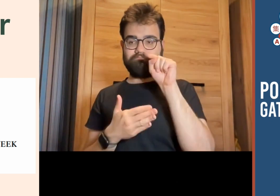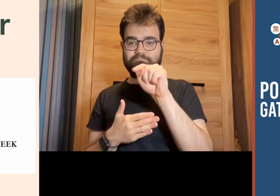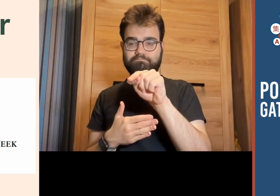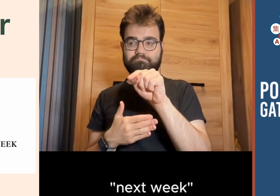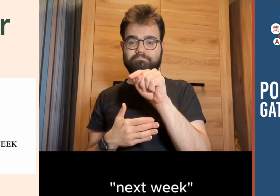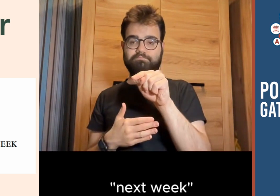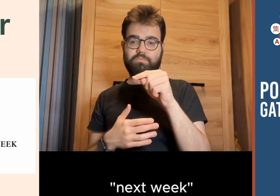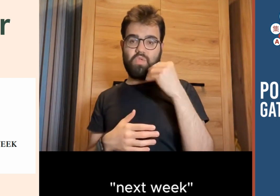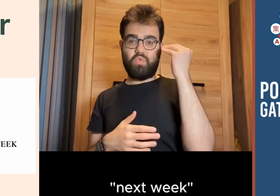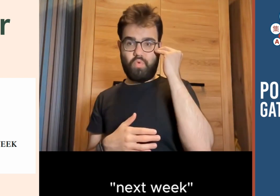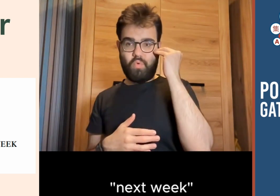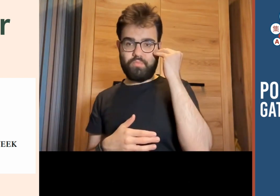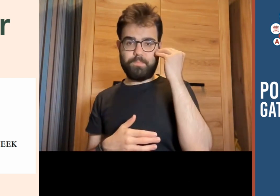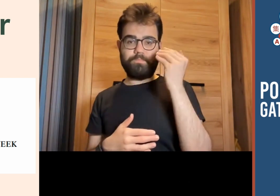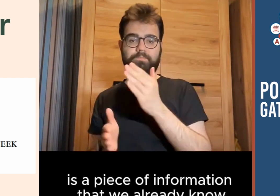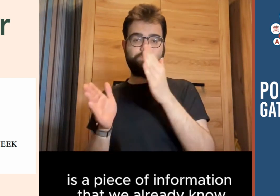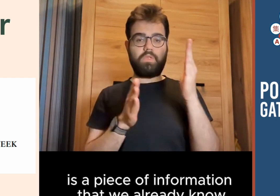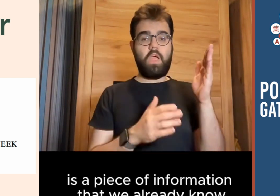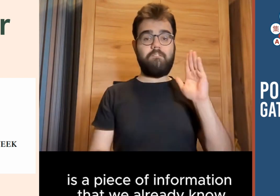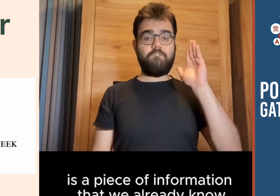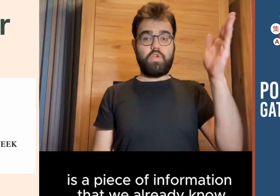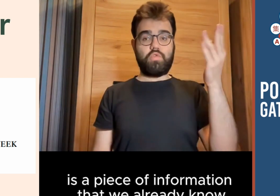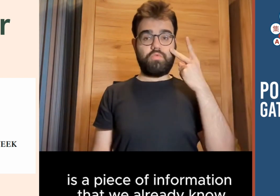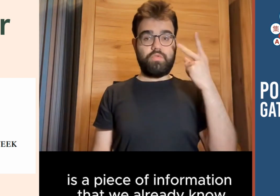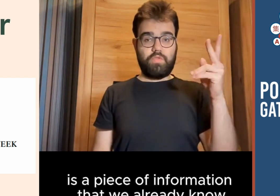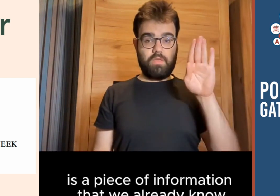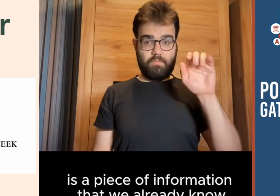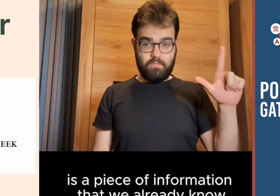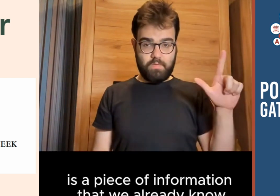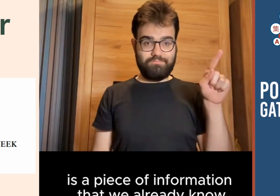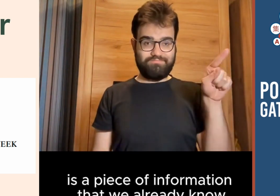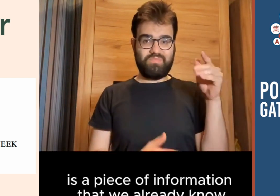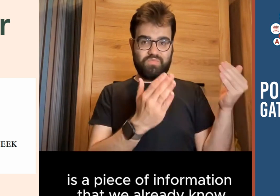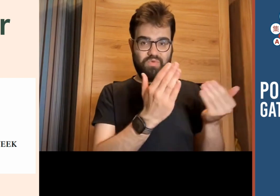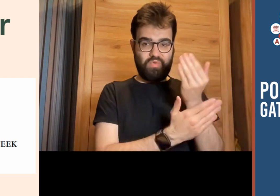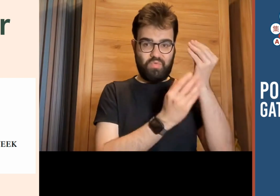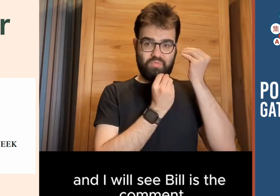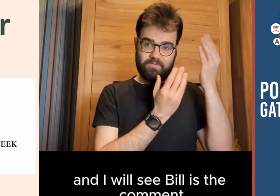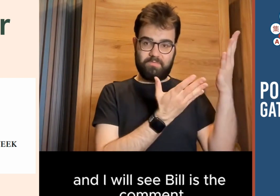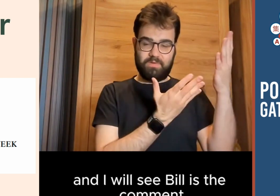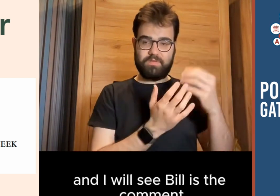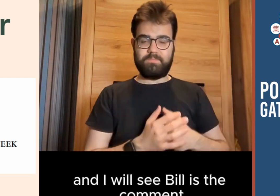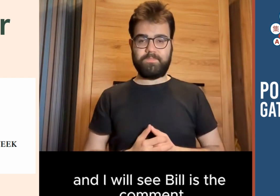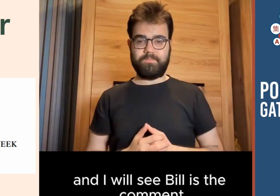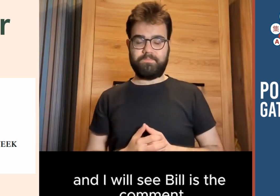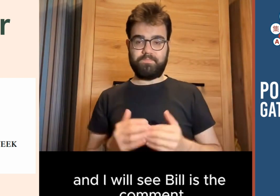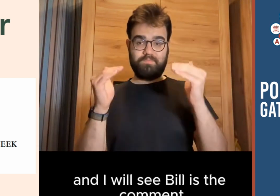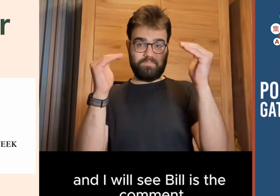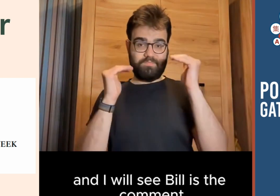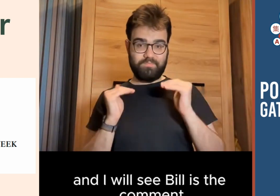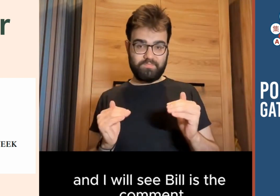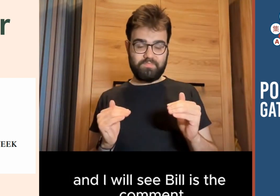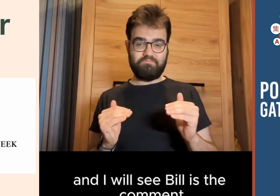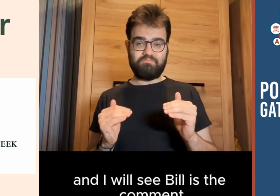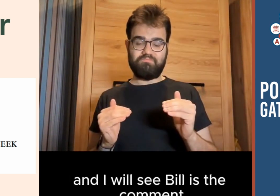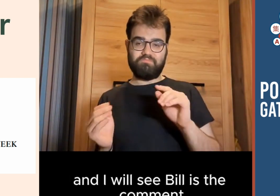week, and the new piece of information was future, see Bill, so I will see Bill. But in